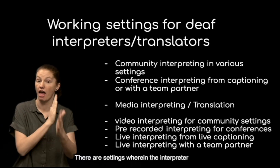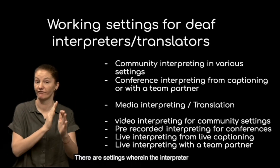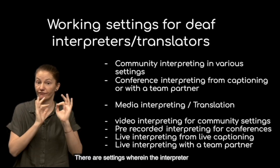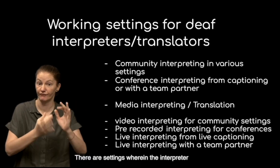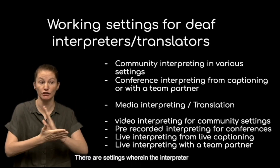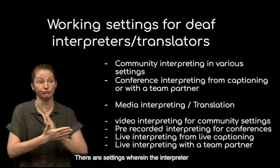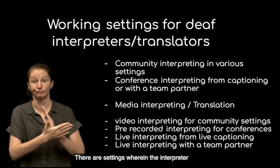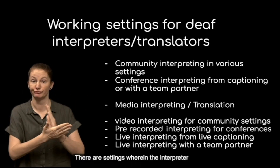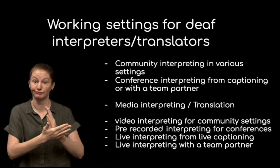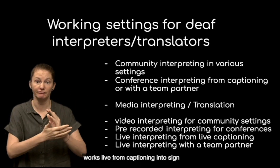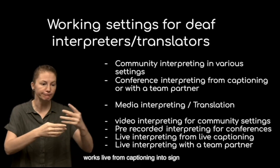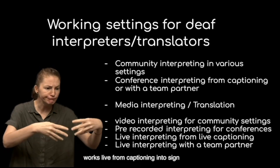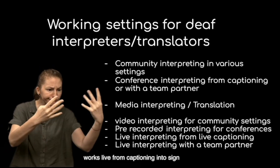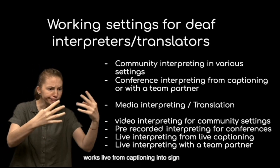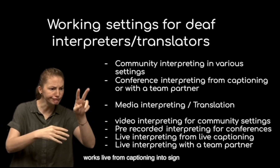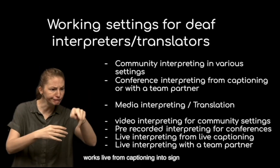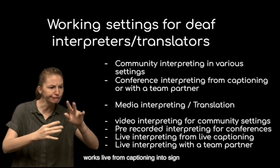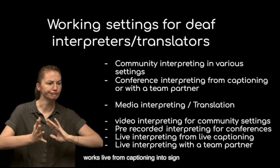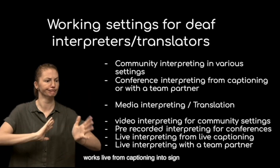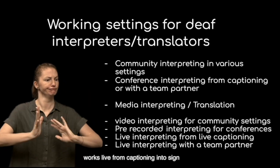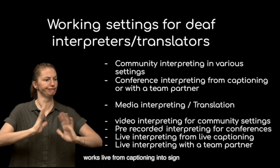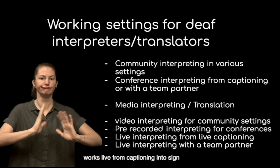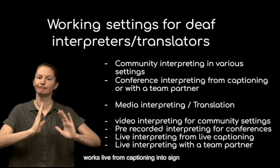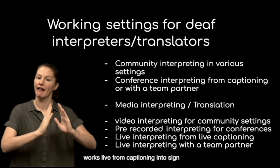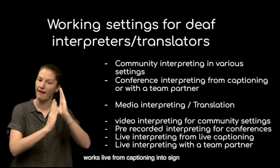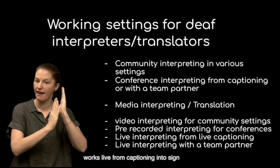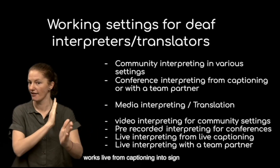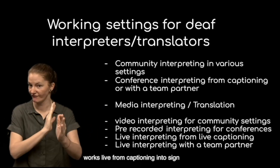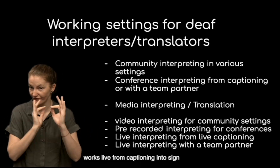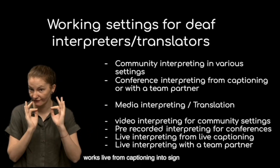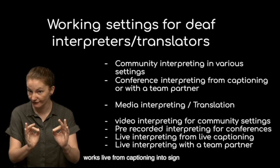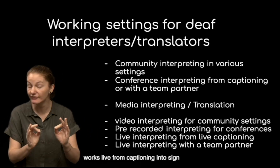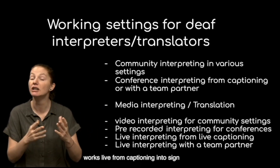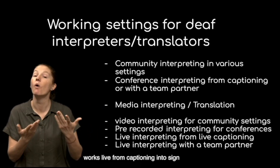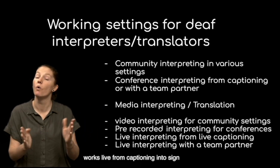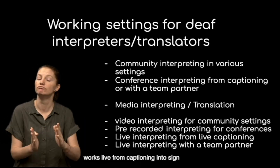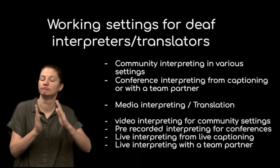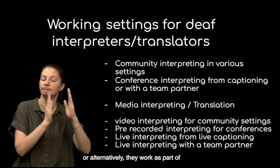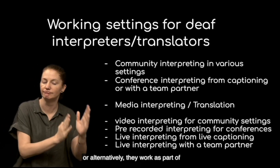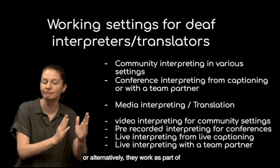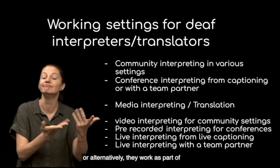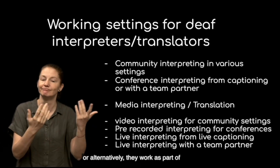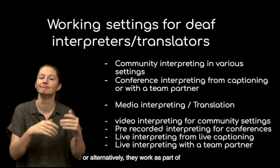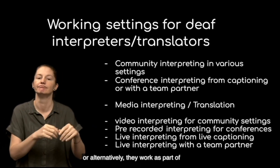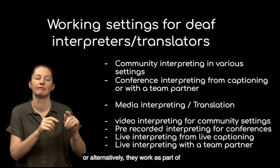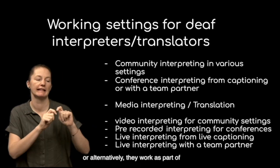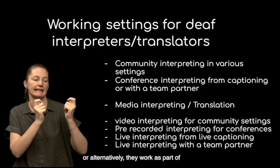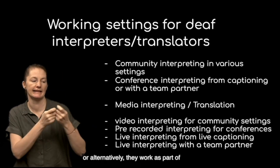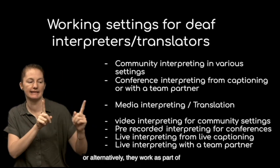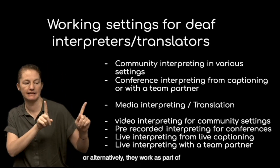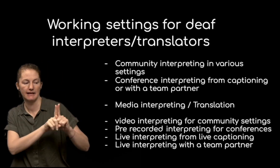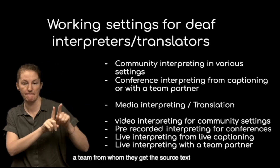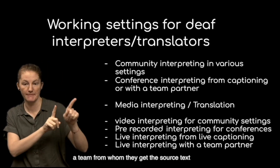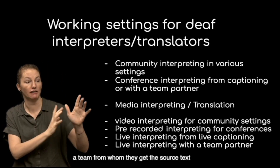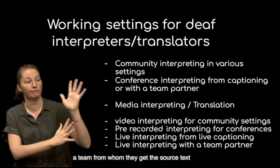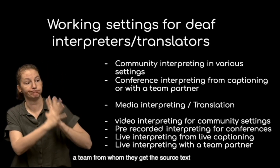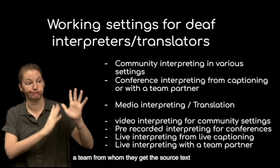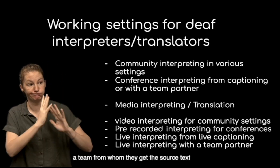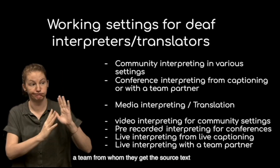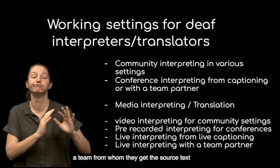at their conference. There are settings wherein the interpreter works from captioning into sign, or alternatively, they work as part of a team from whom